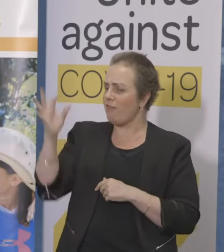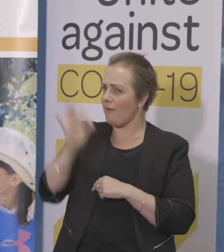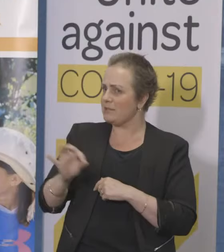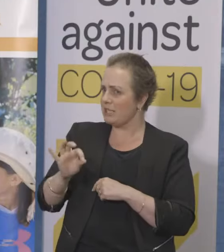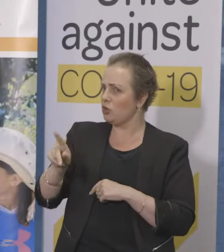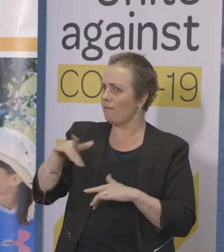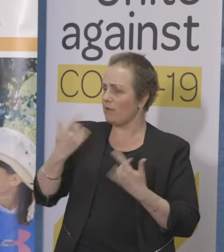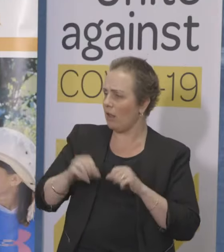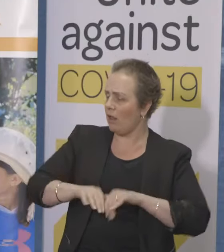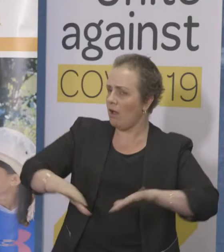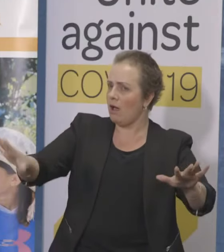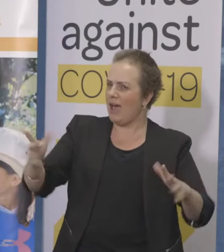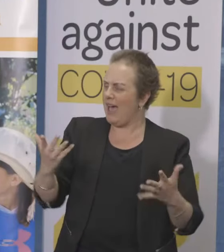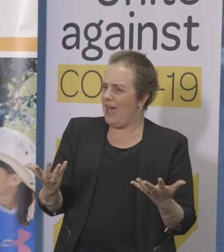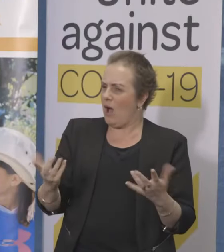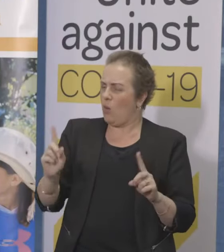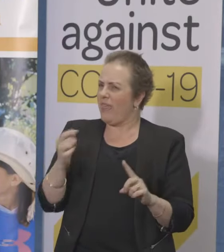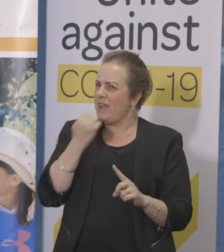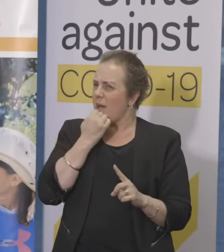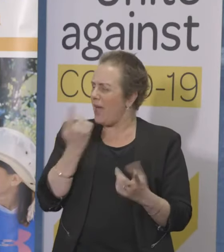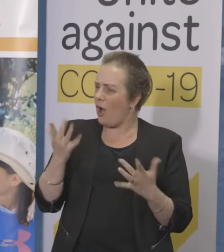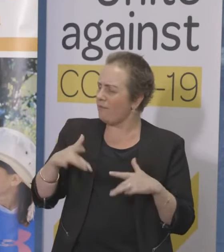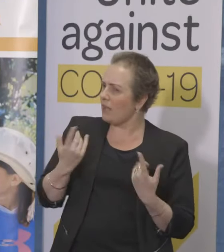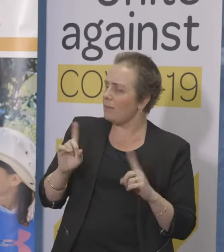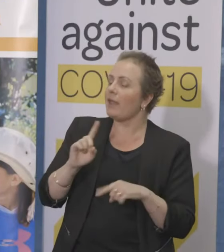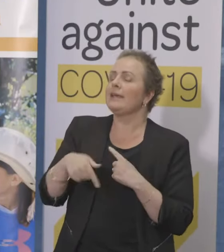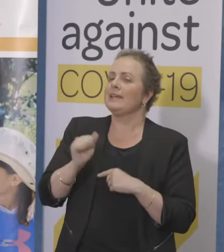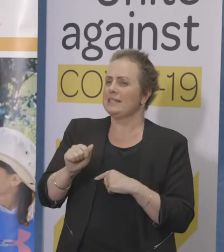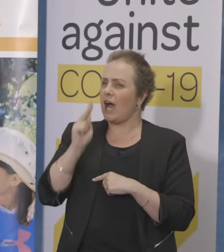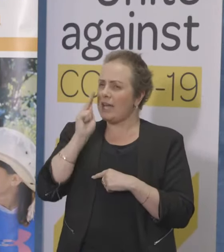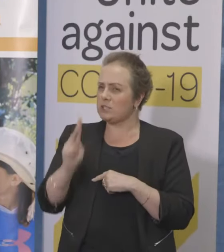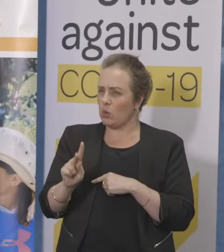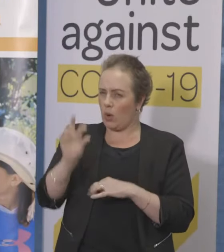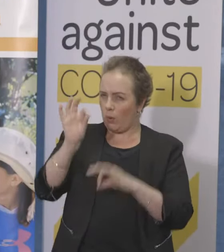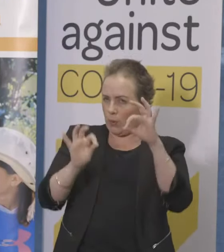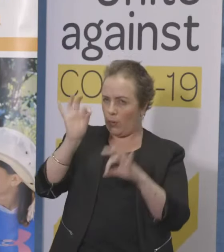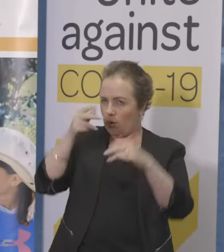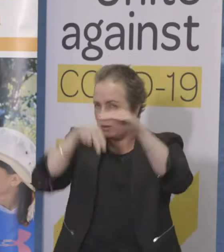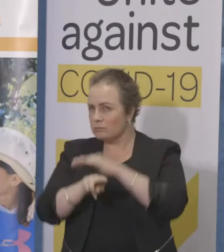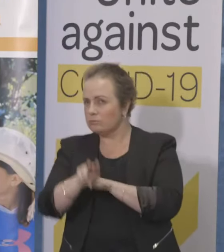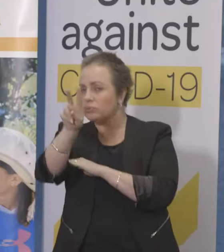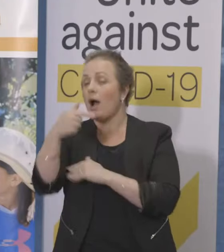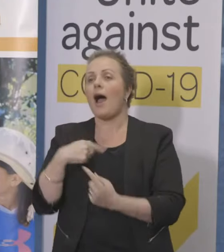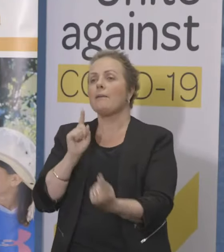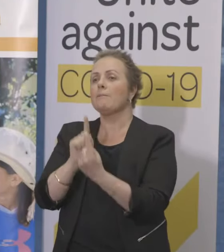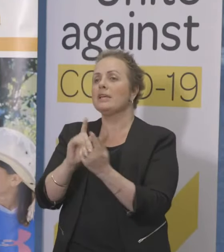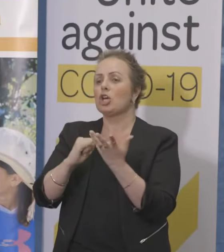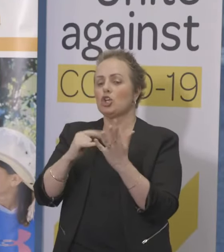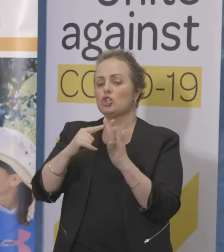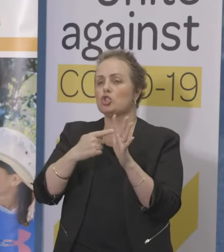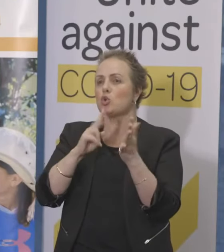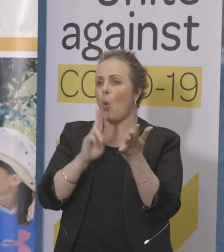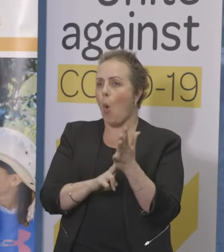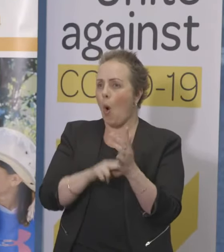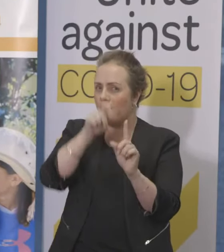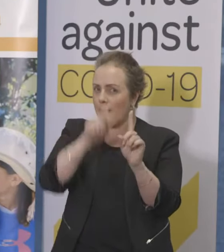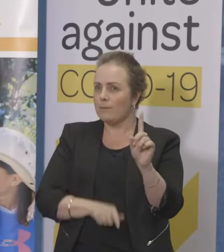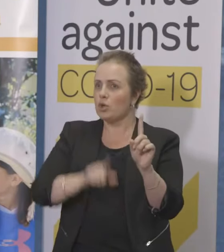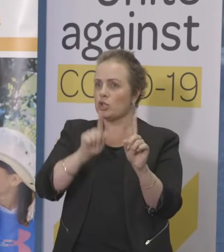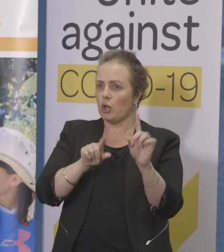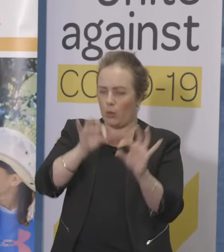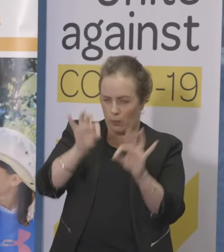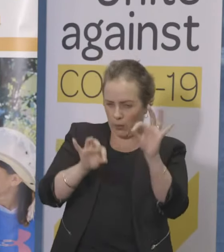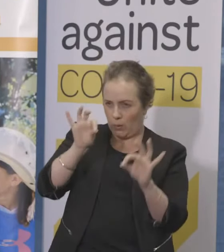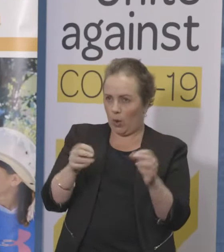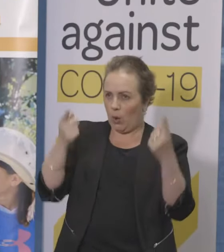seen that modelling, and how do you reconcile it? Yes, I have seen the modelling, and also I had a chance to meet Sean last night for the first time, which was great.